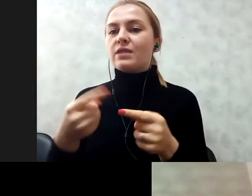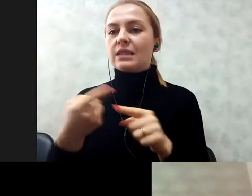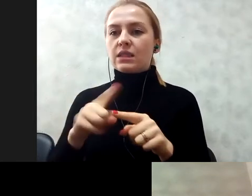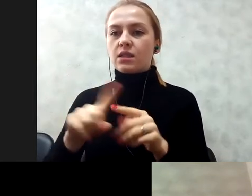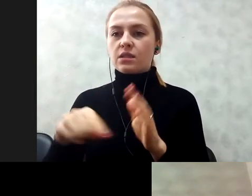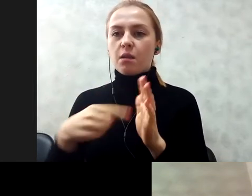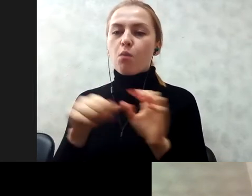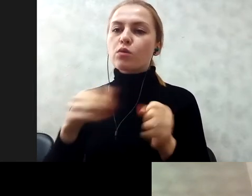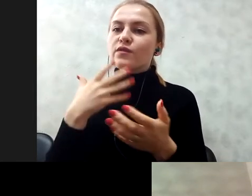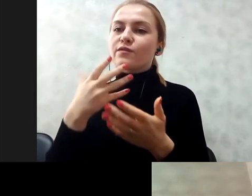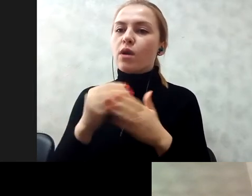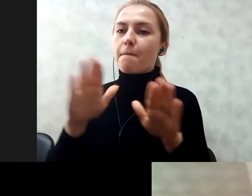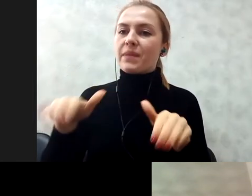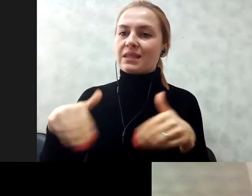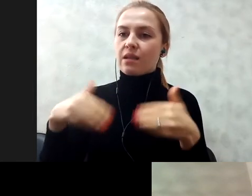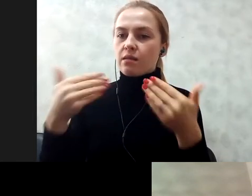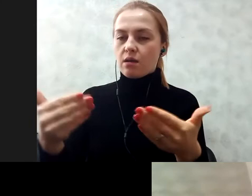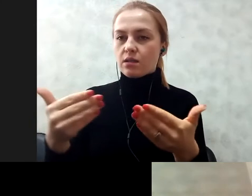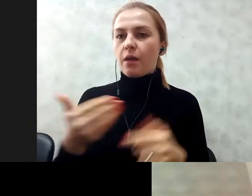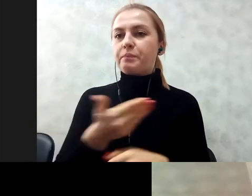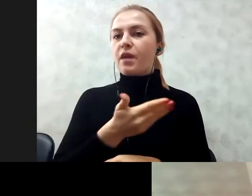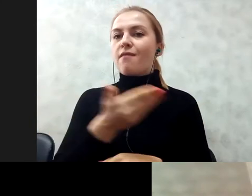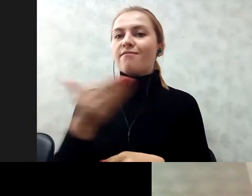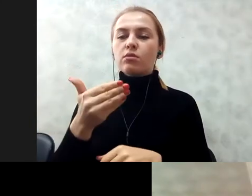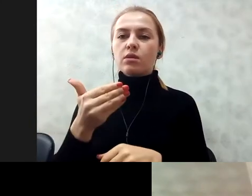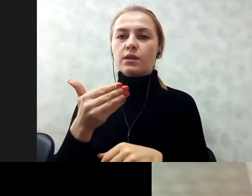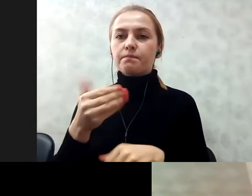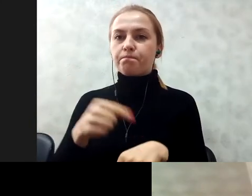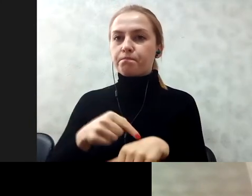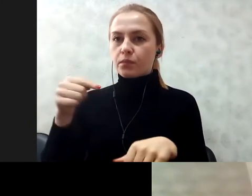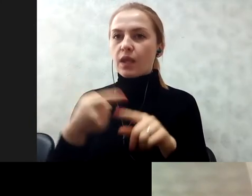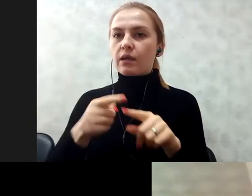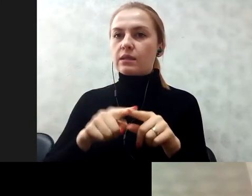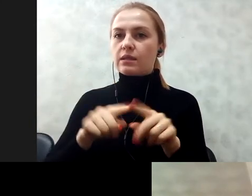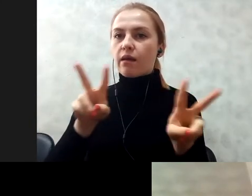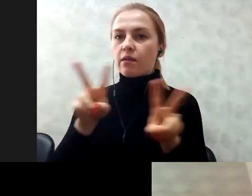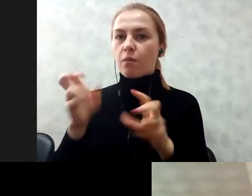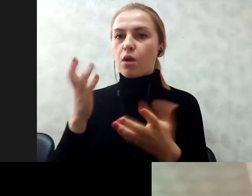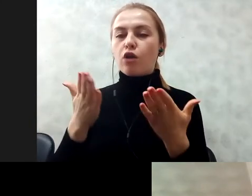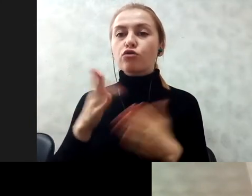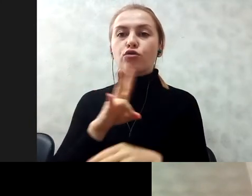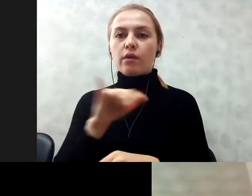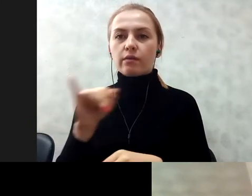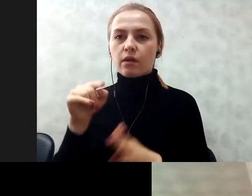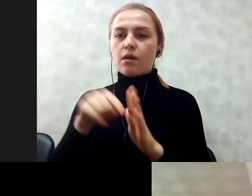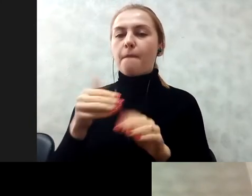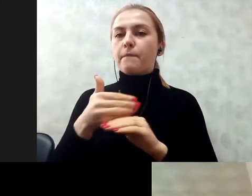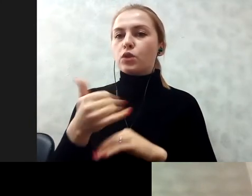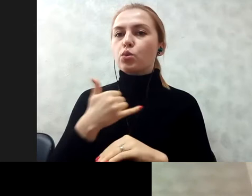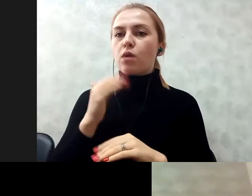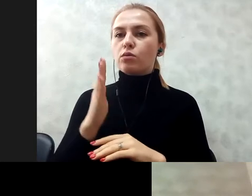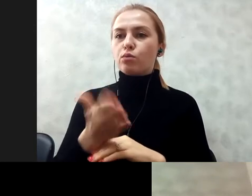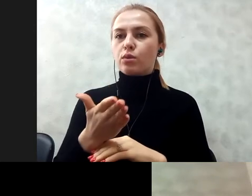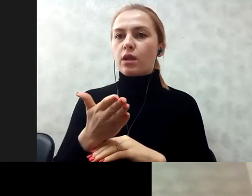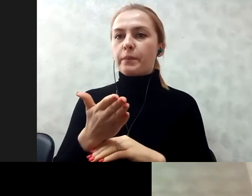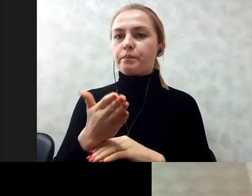section devoted to questions and answer a little bit later. So we will keep asking questions through the chat function. We will not forget